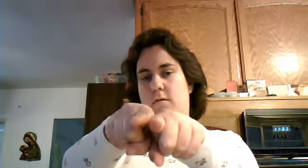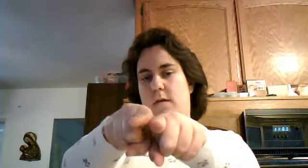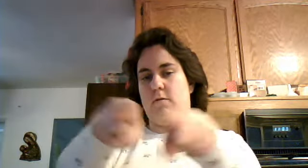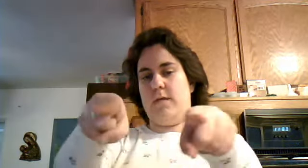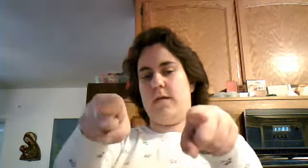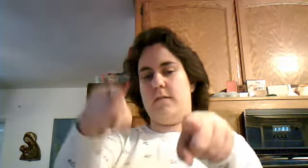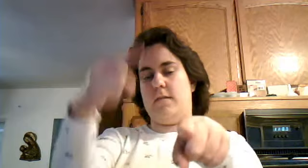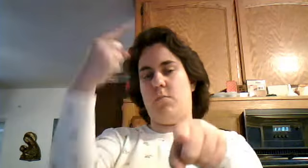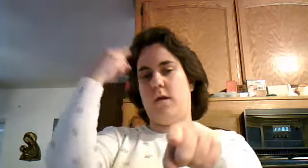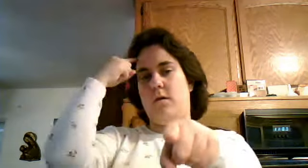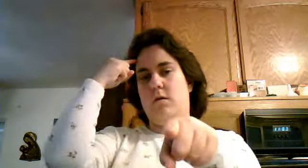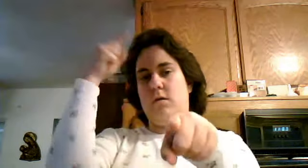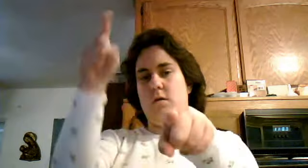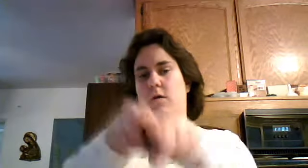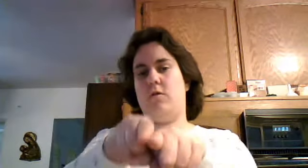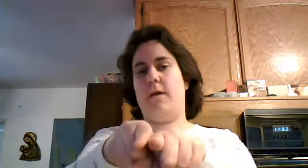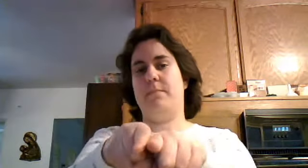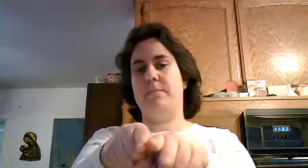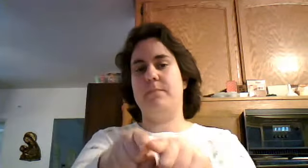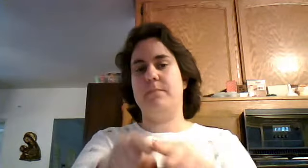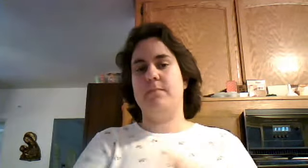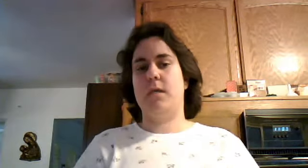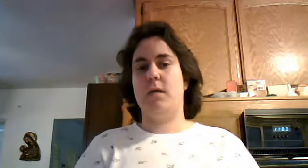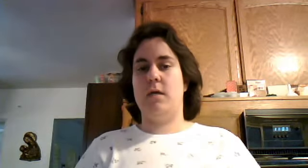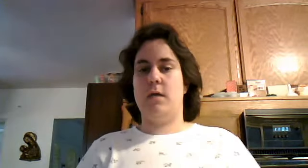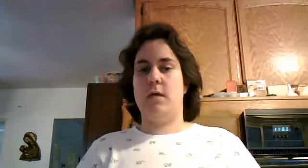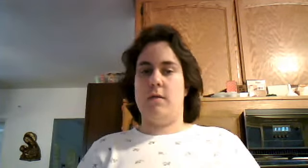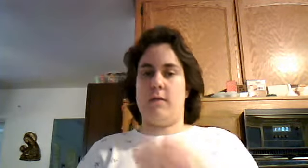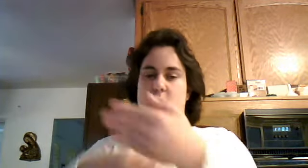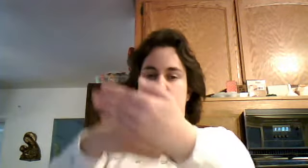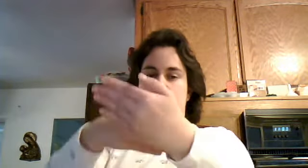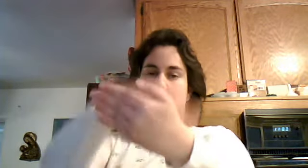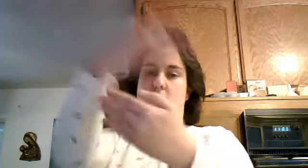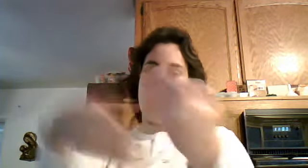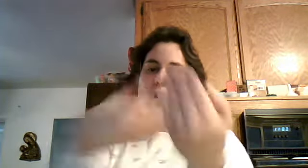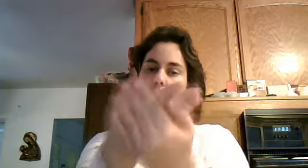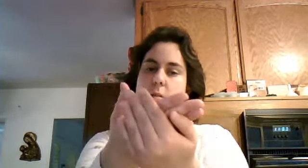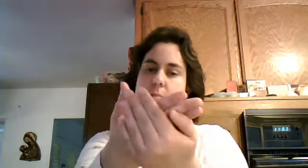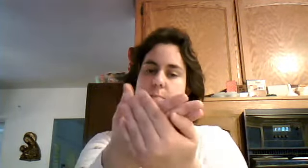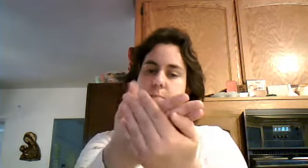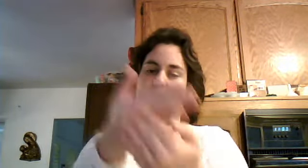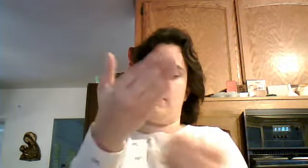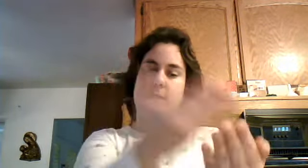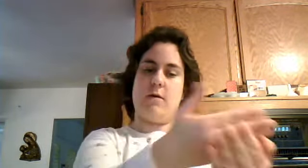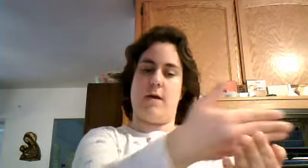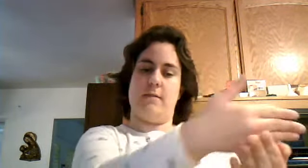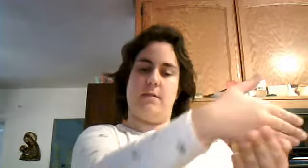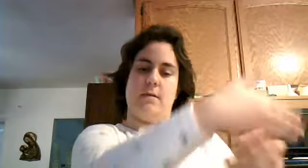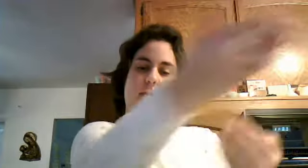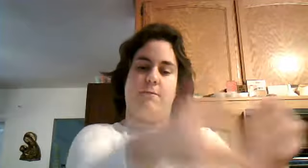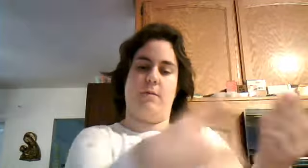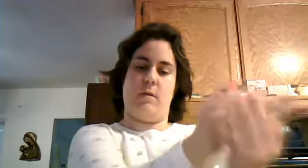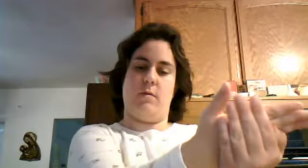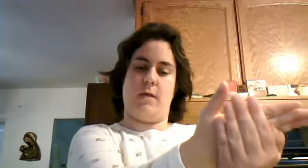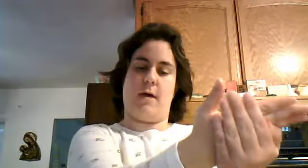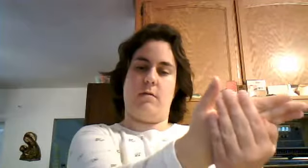you're thinking the same way. Agree. The next one, all. You take your hands and then flip it like that.